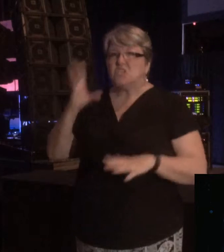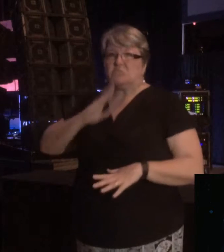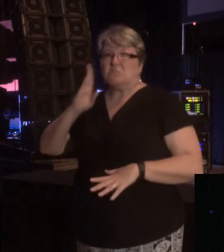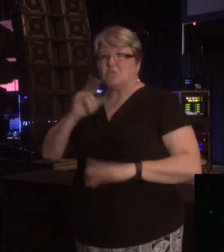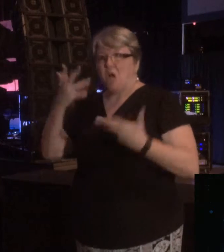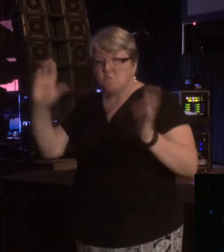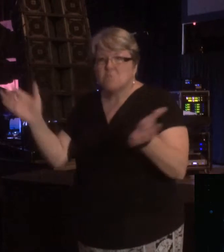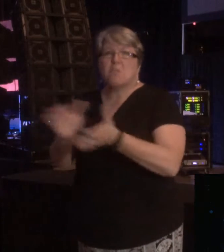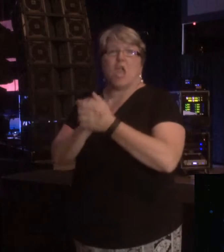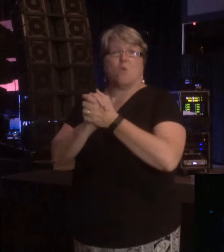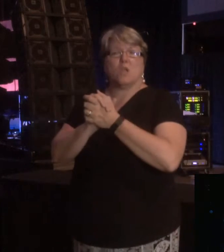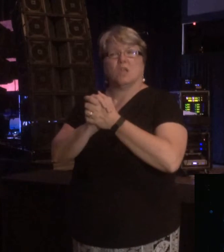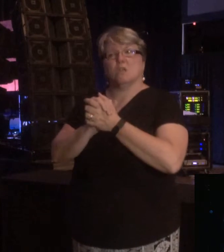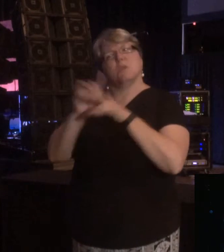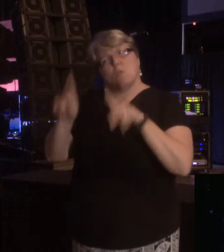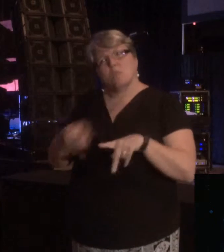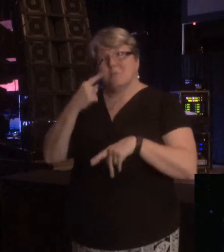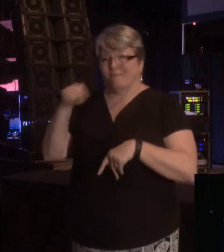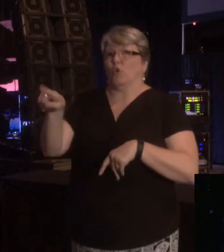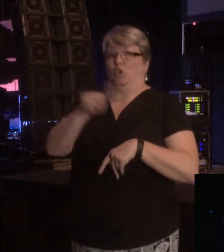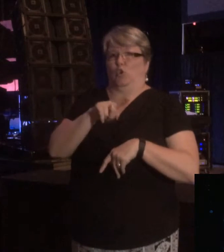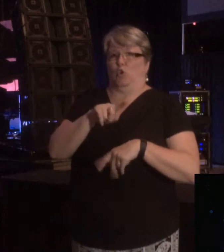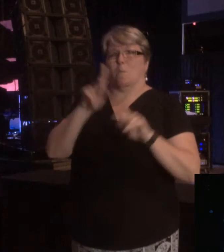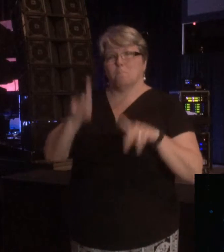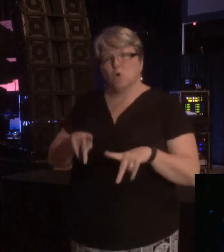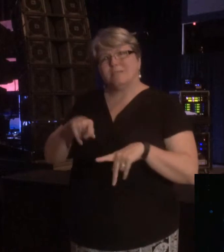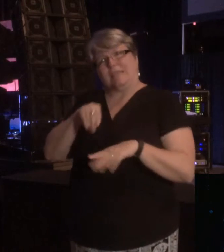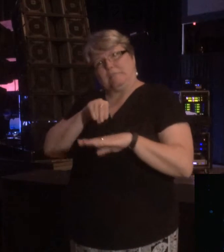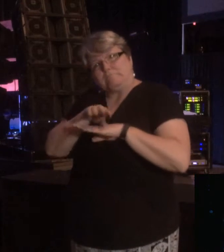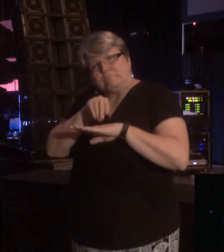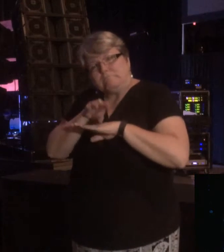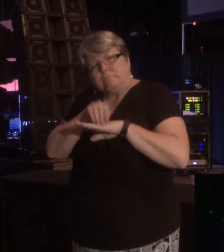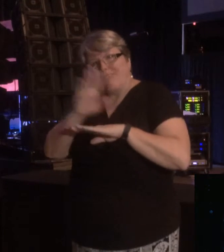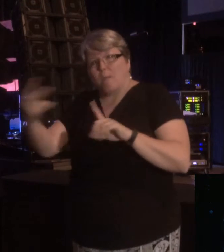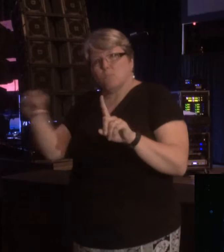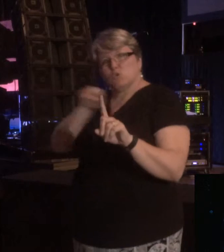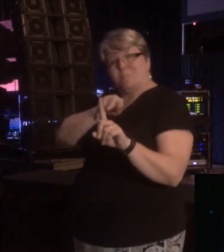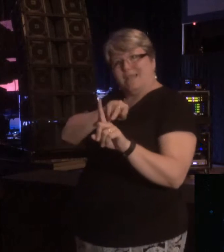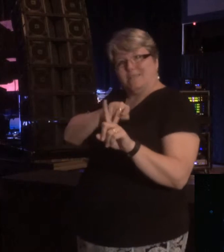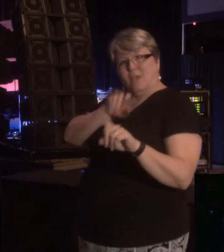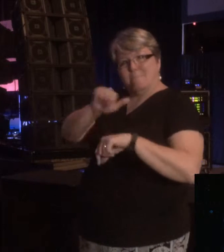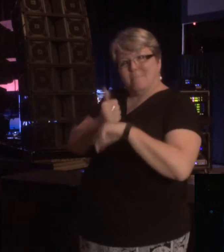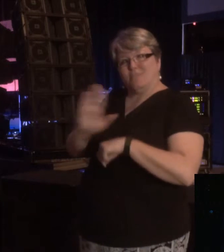healthy again after you've already crossed physical boundaries?